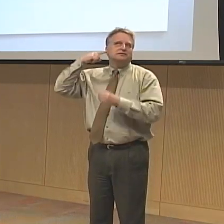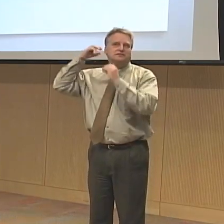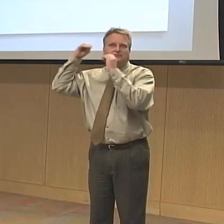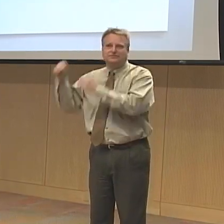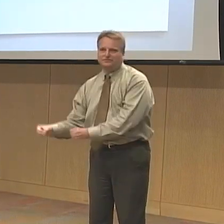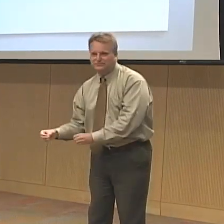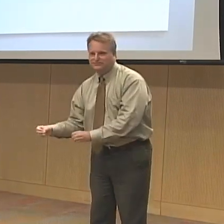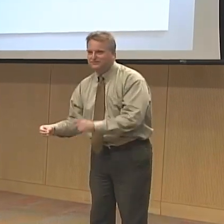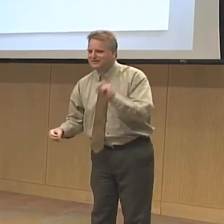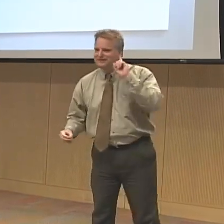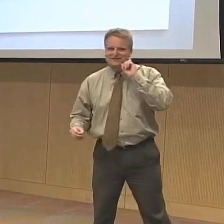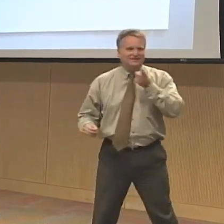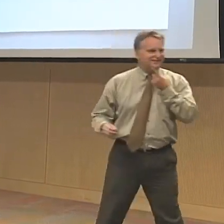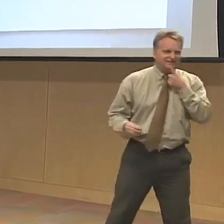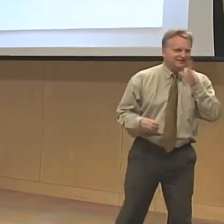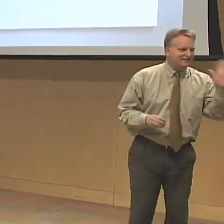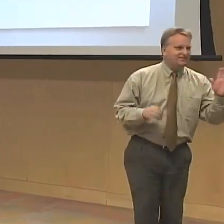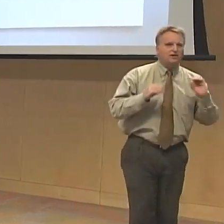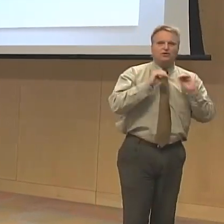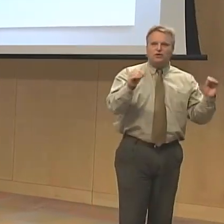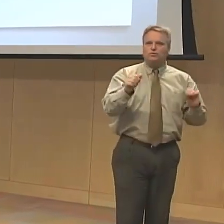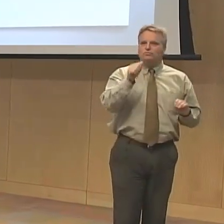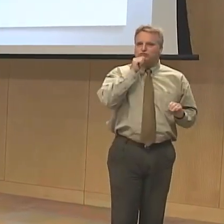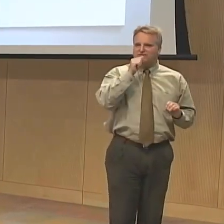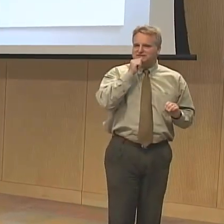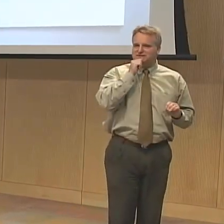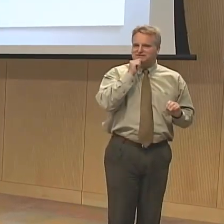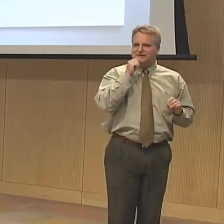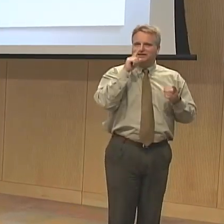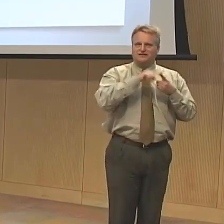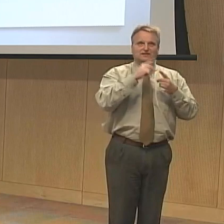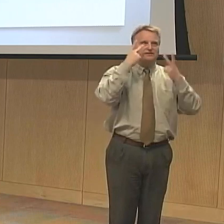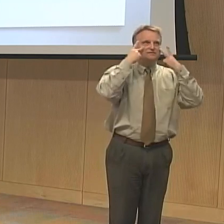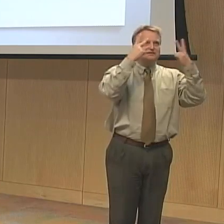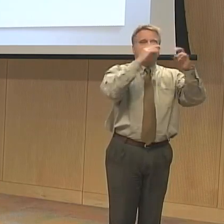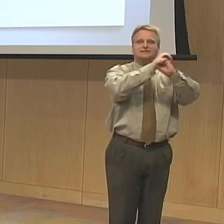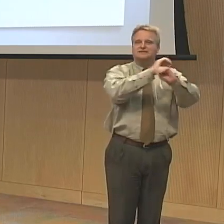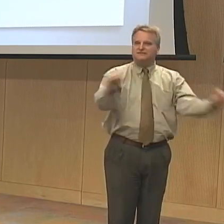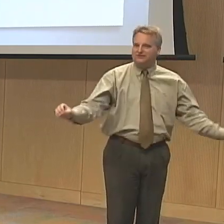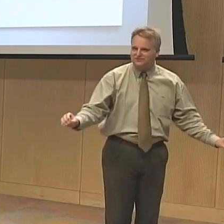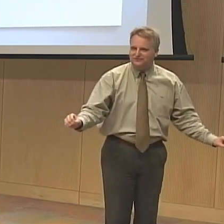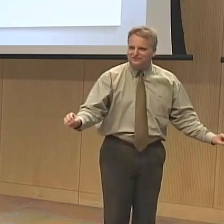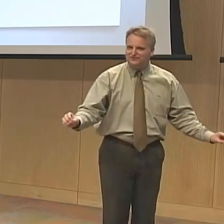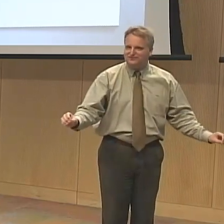sound, whereas from the deaf student's point of view, no one has privacy until one is out of sight.